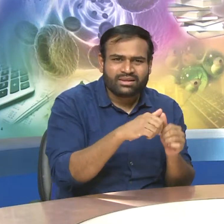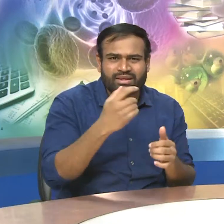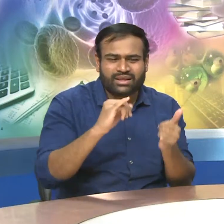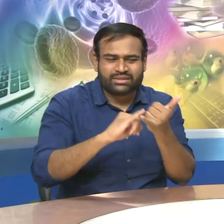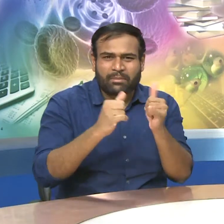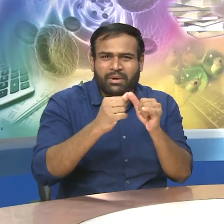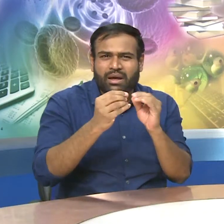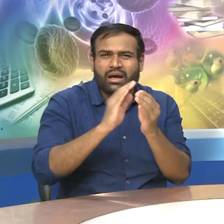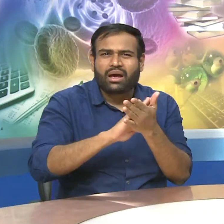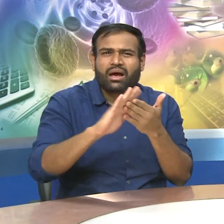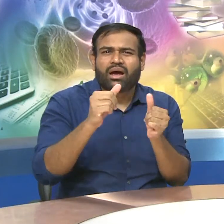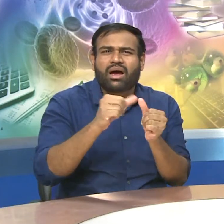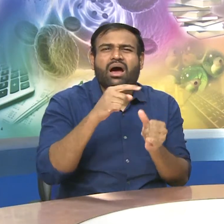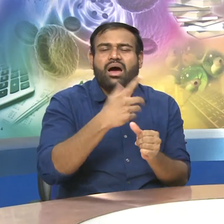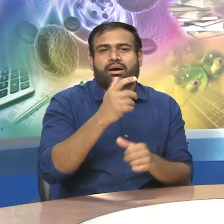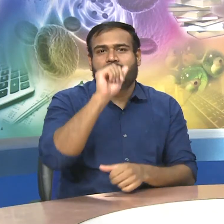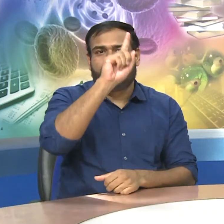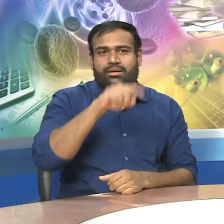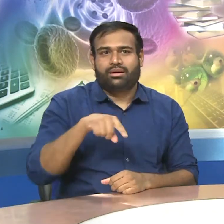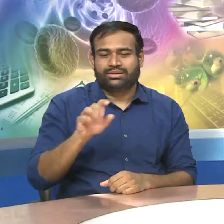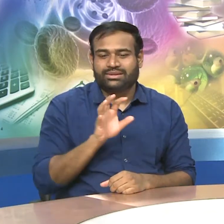Assembly, Vidhan Sabha include.